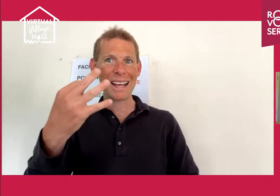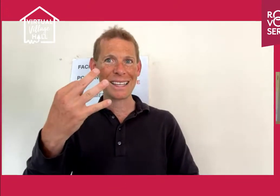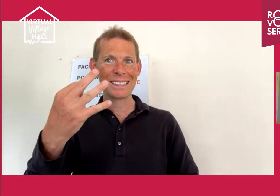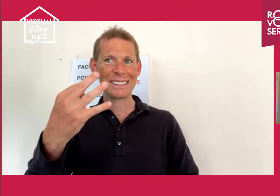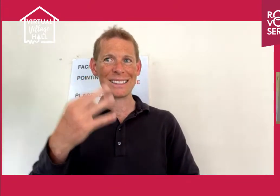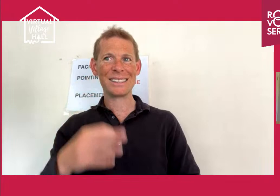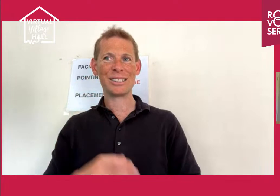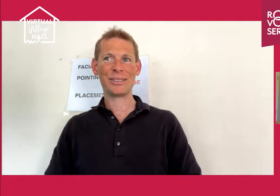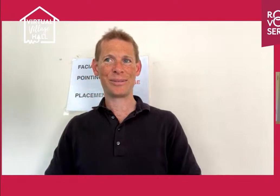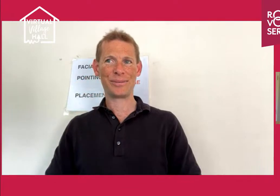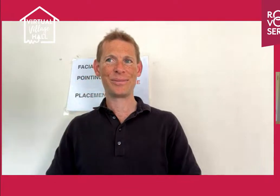Number 8,